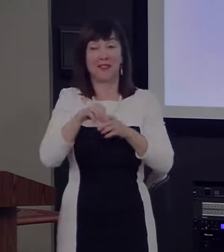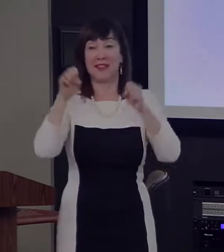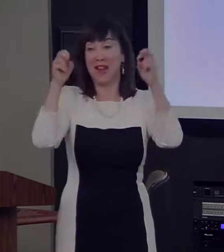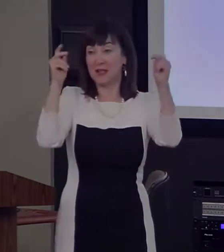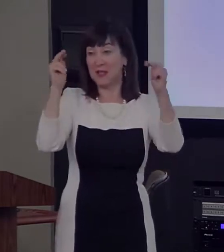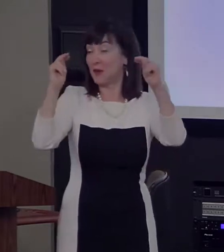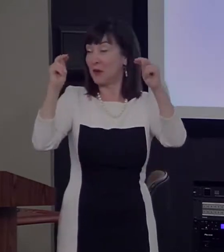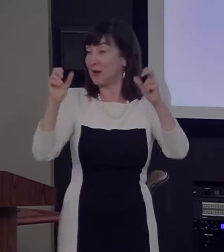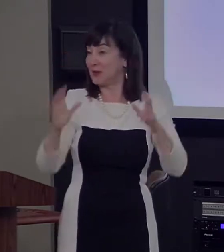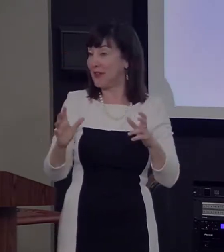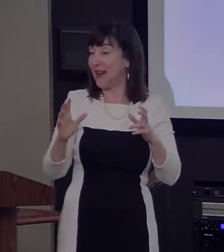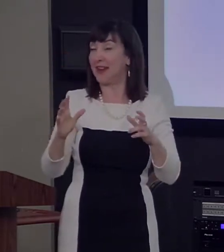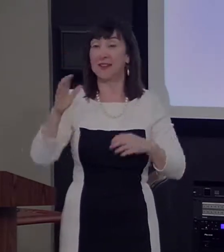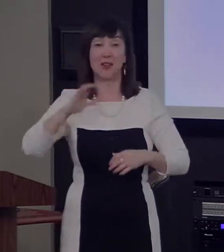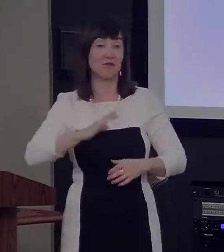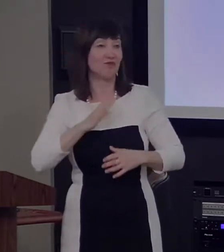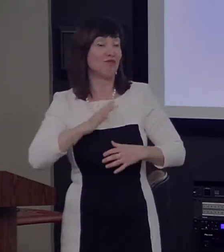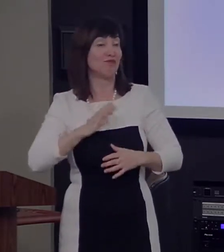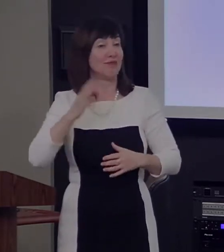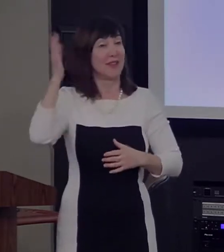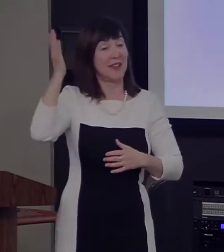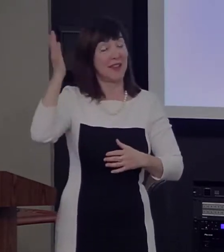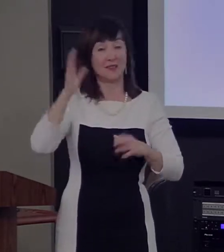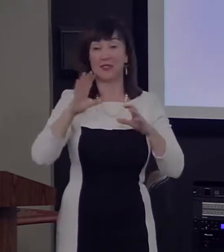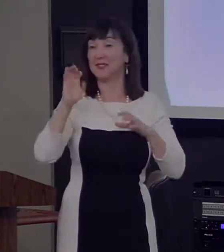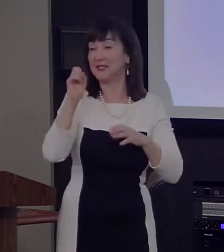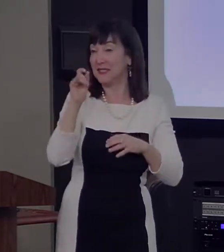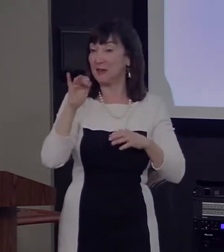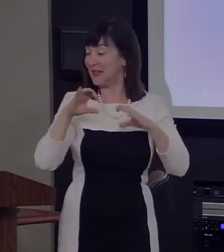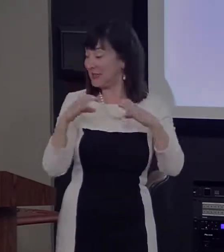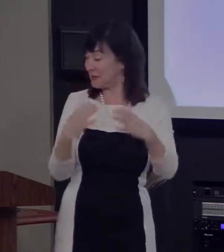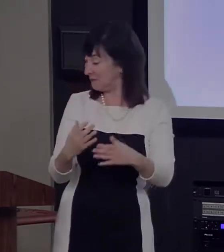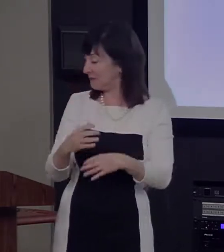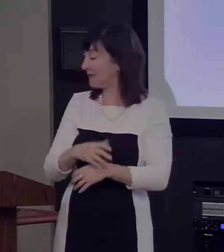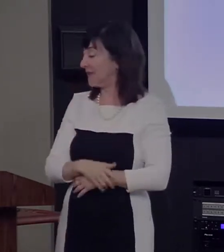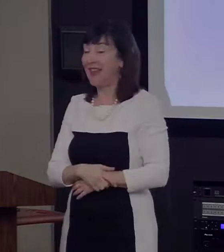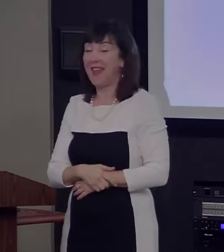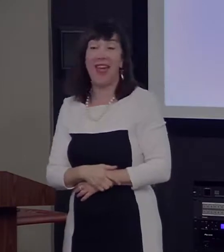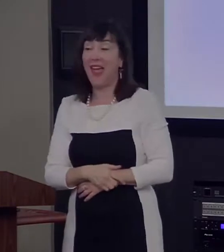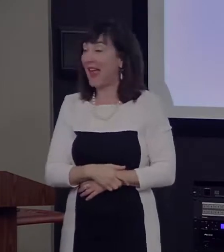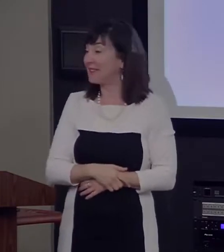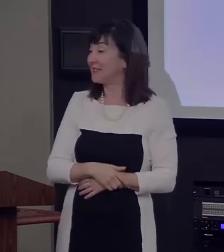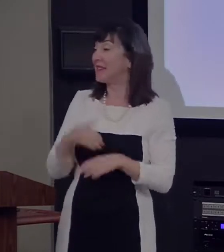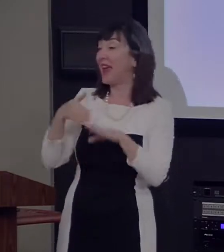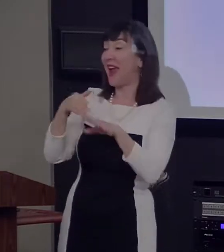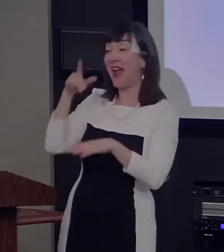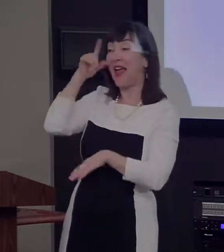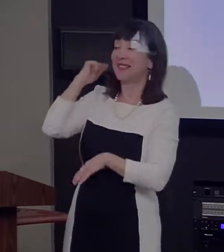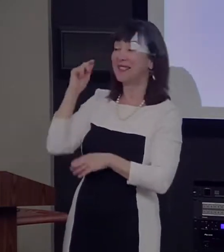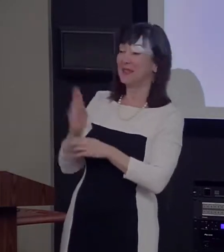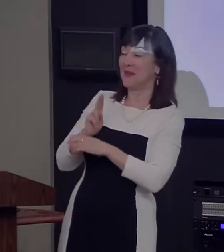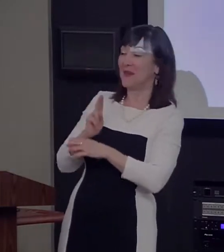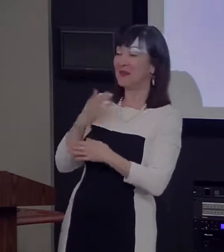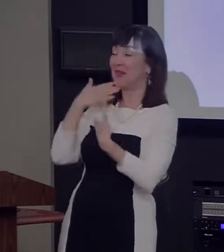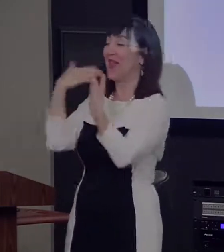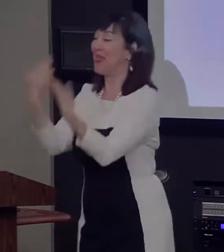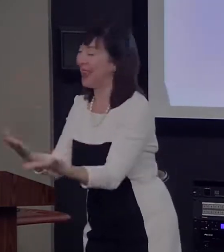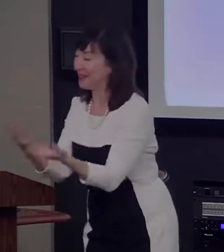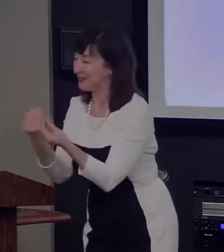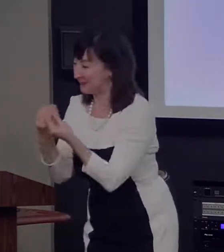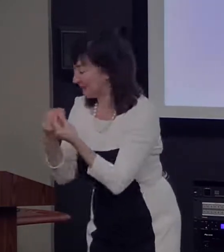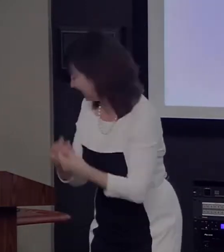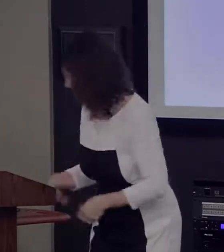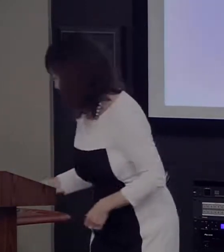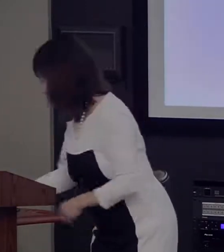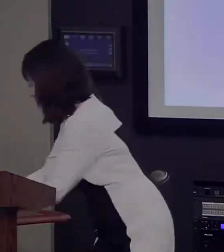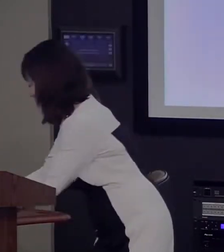to start off our new PhD in Educational Neuroscience lecture series.